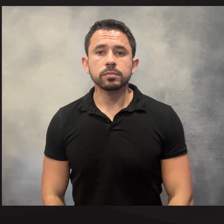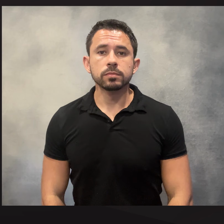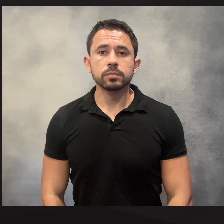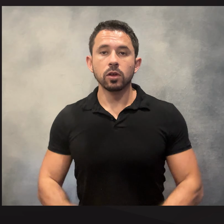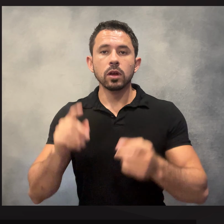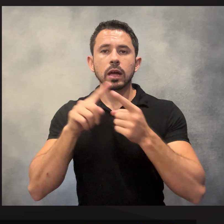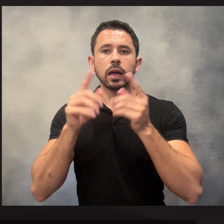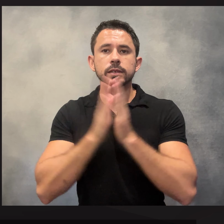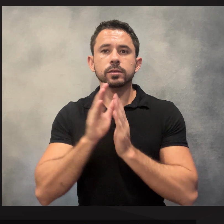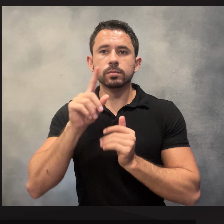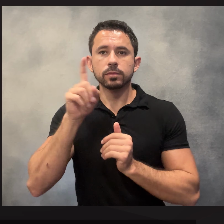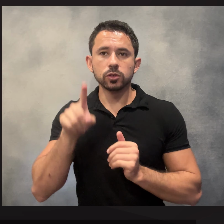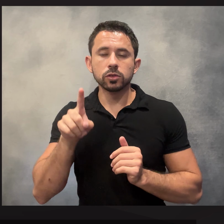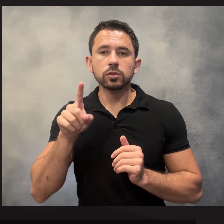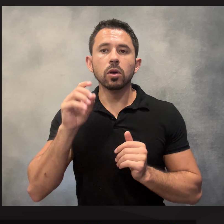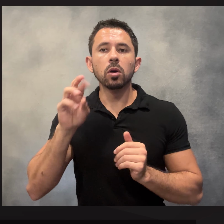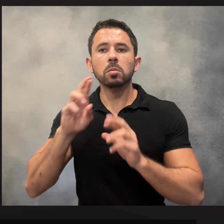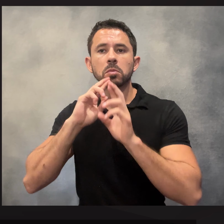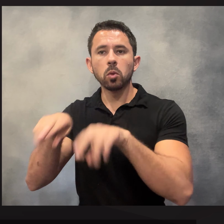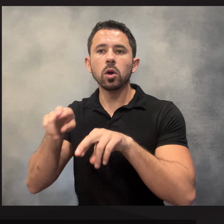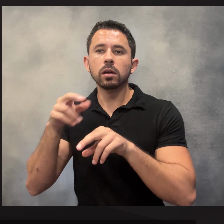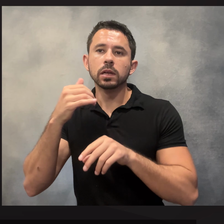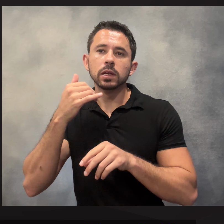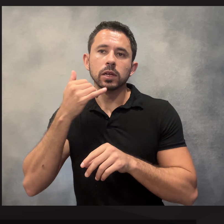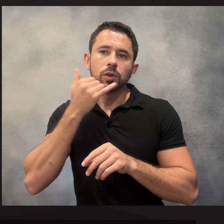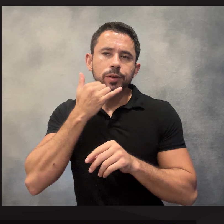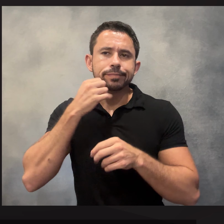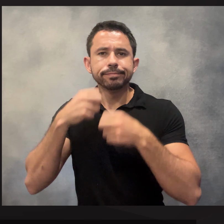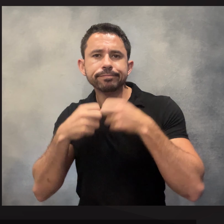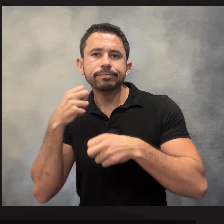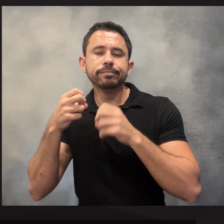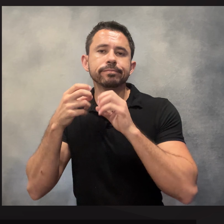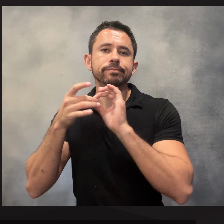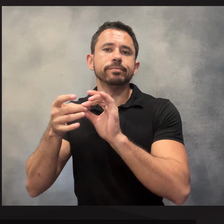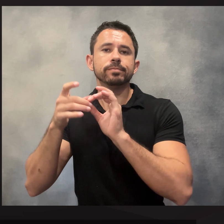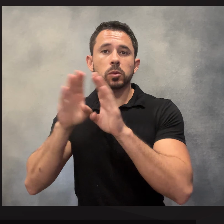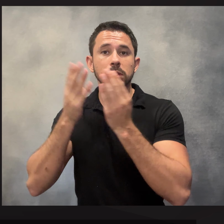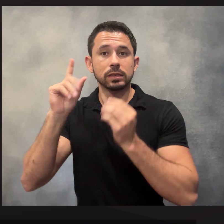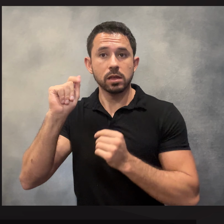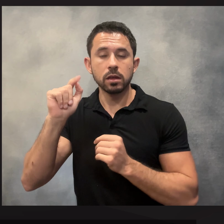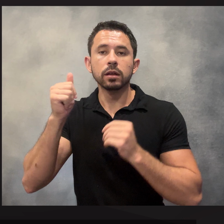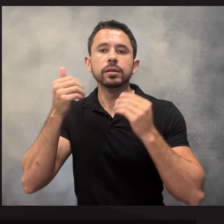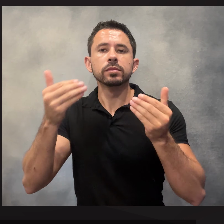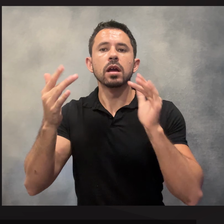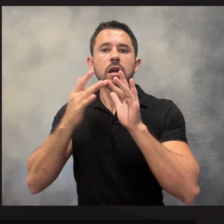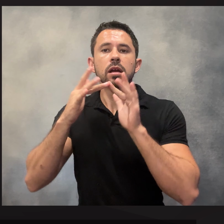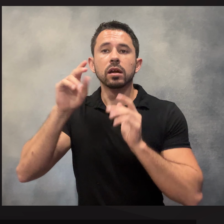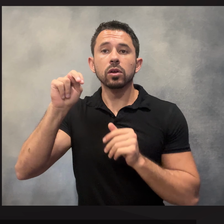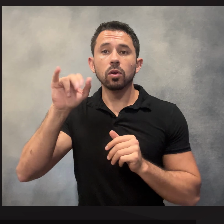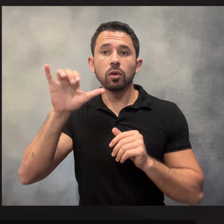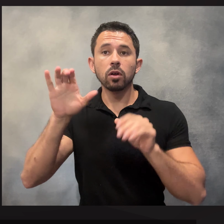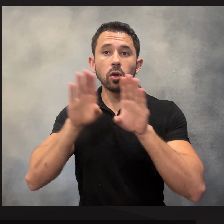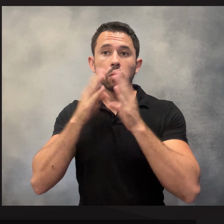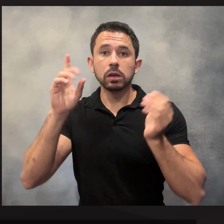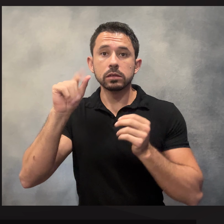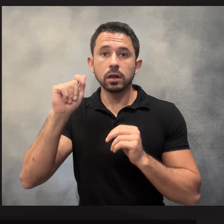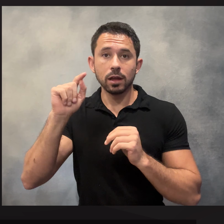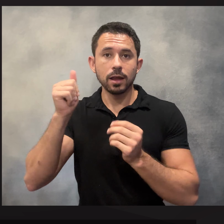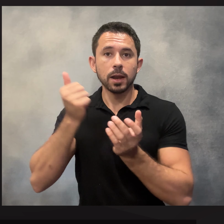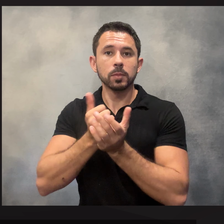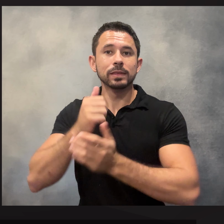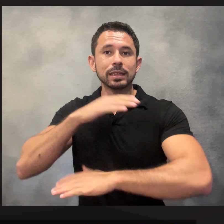To ask a question or report an error on open data, contact the New York City Open Data